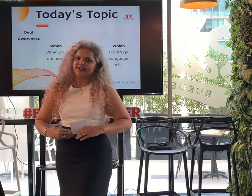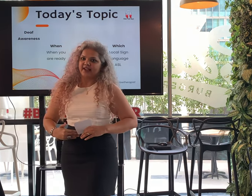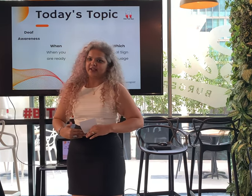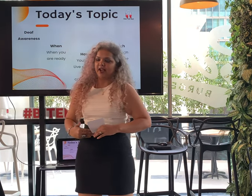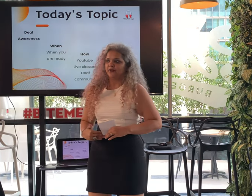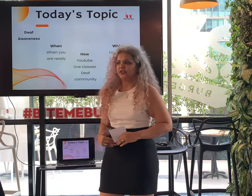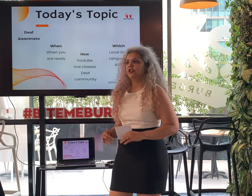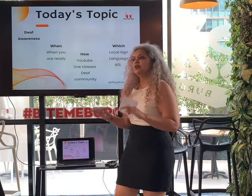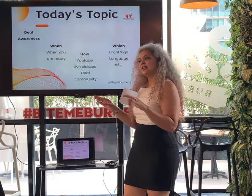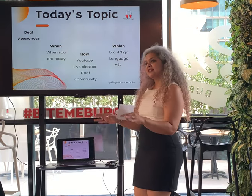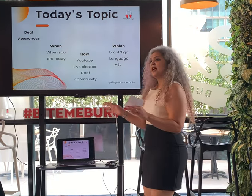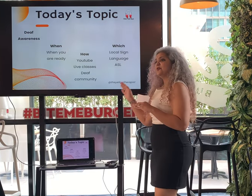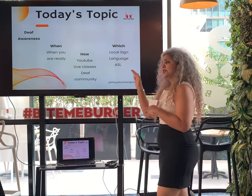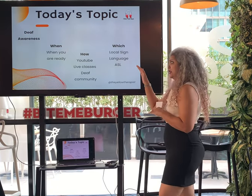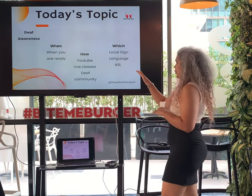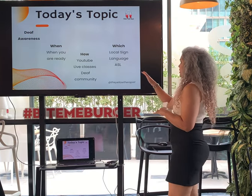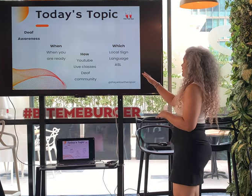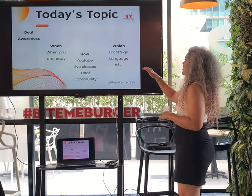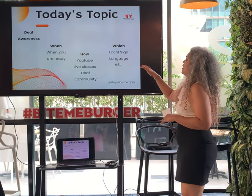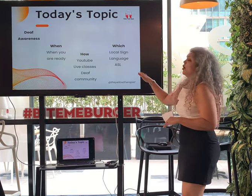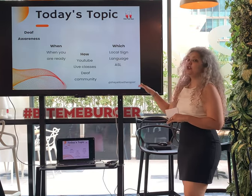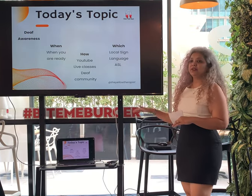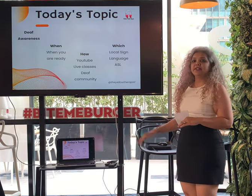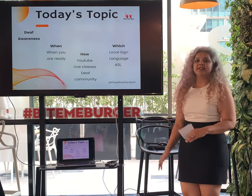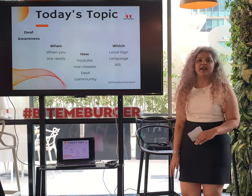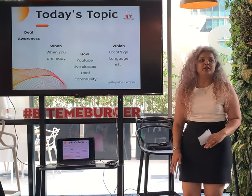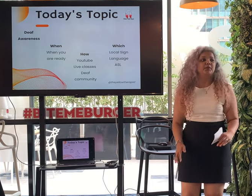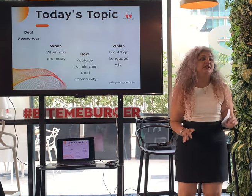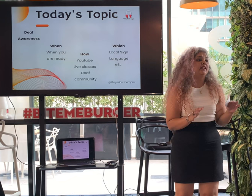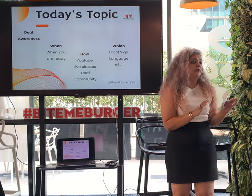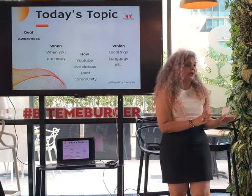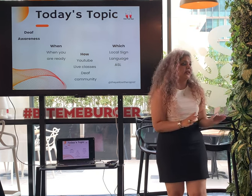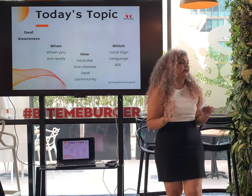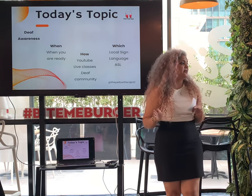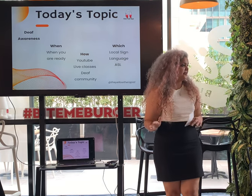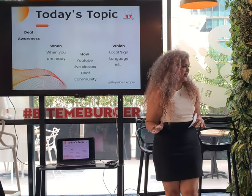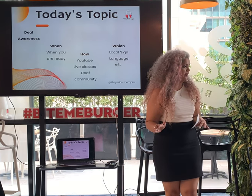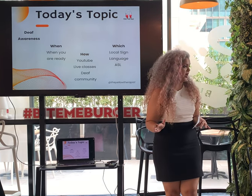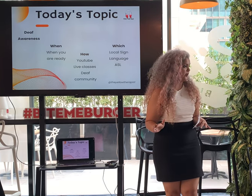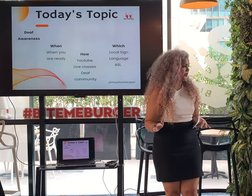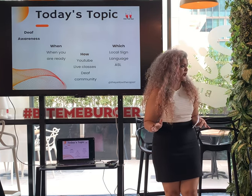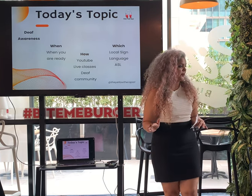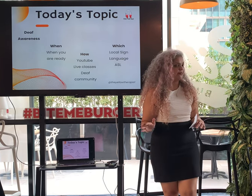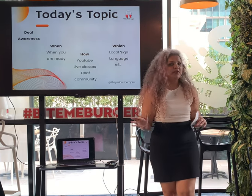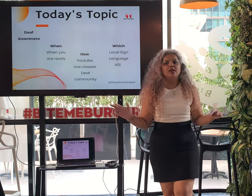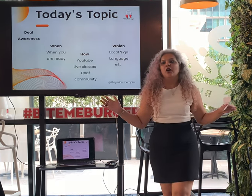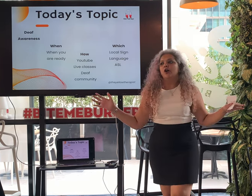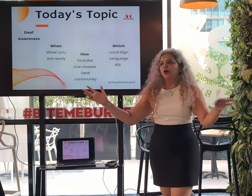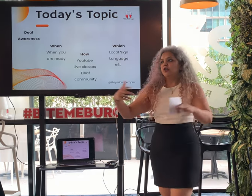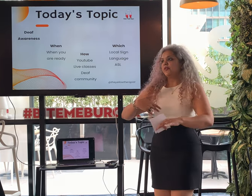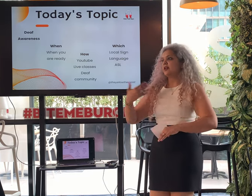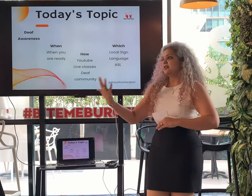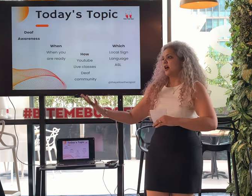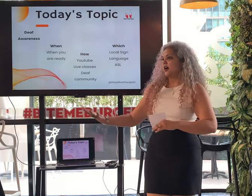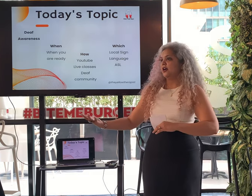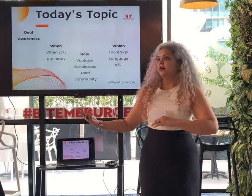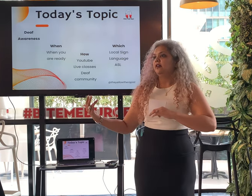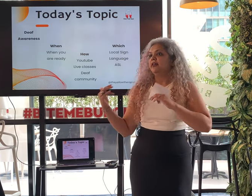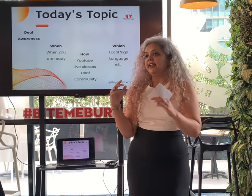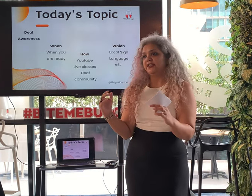sign language. You can start with a local. Or you can start with the american sign language. All of us, our native